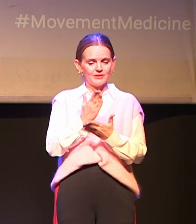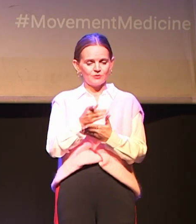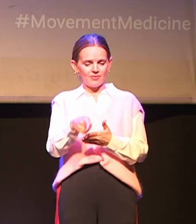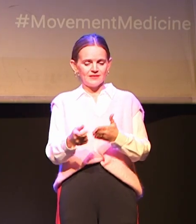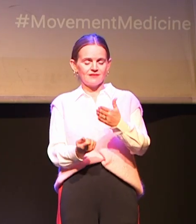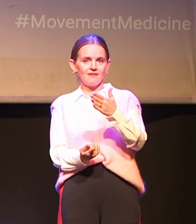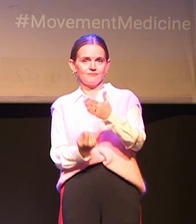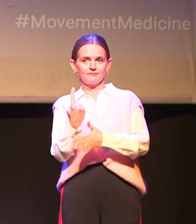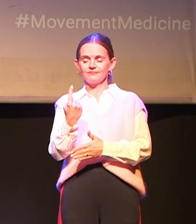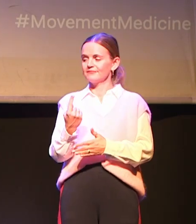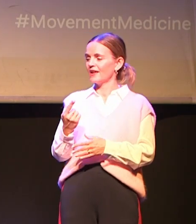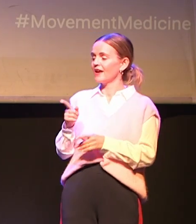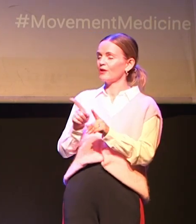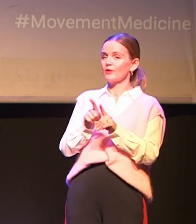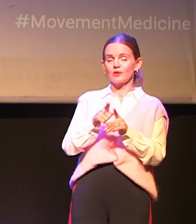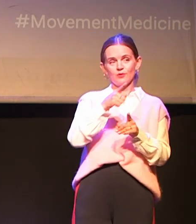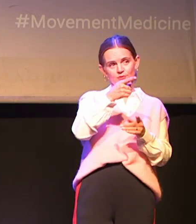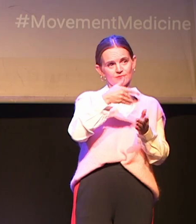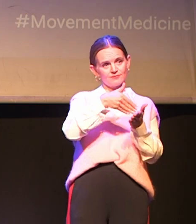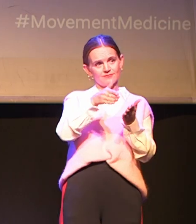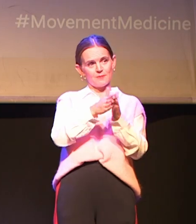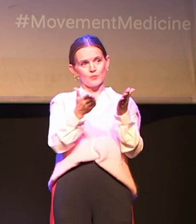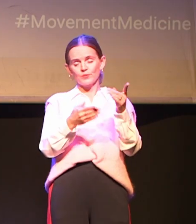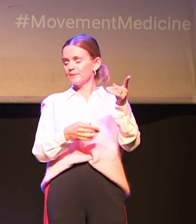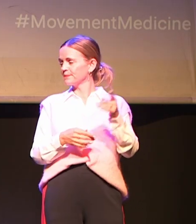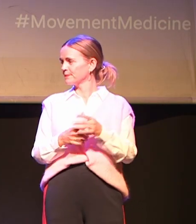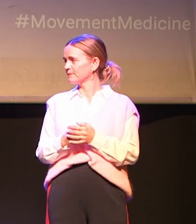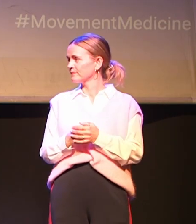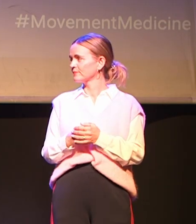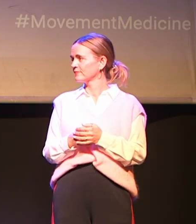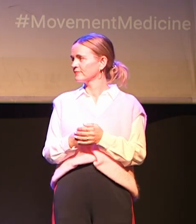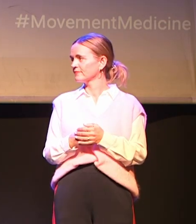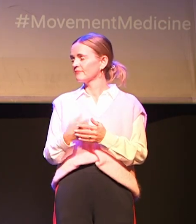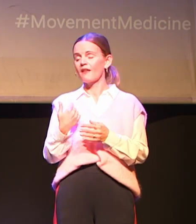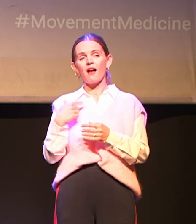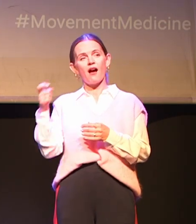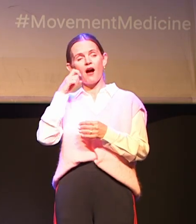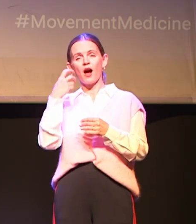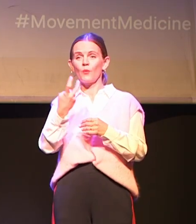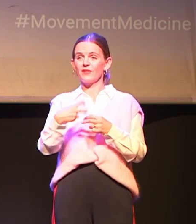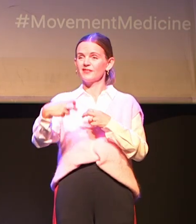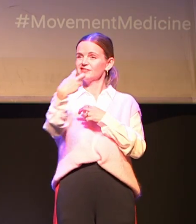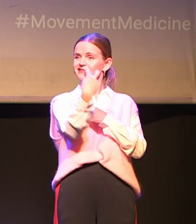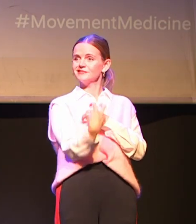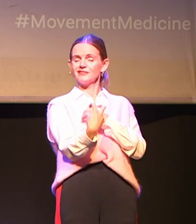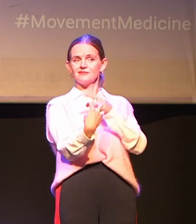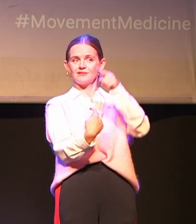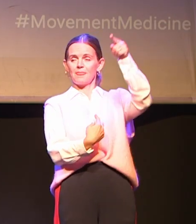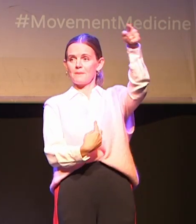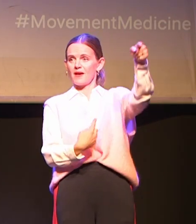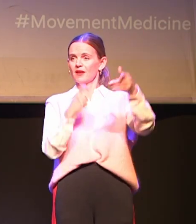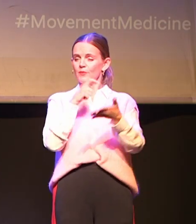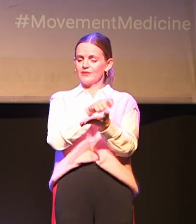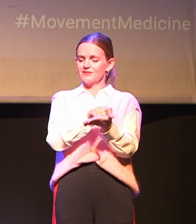with you and your books here as well? You can follow up. I'm going to go sit at the back and sign some books for a